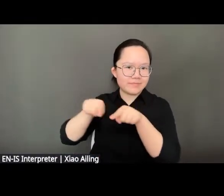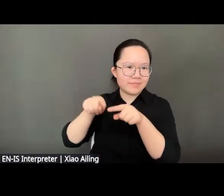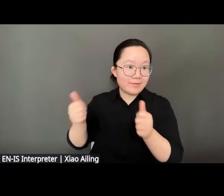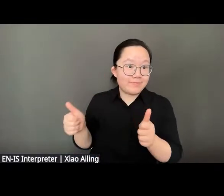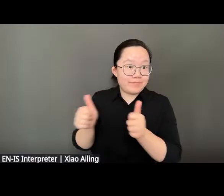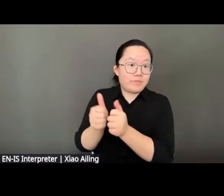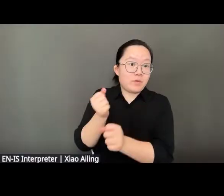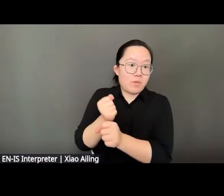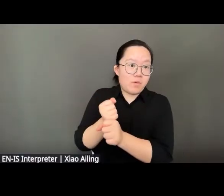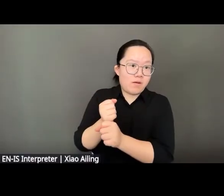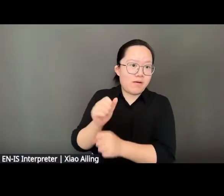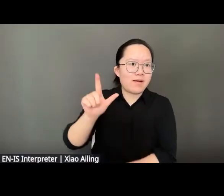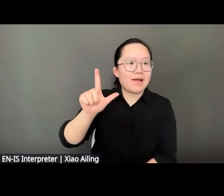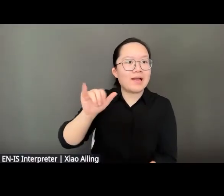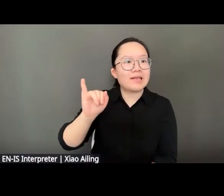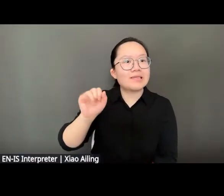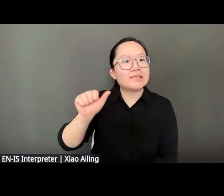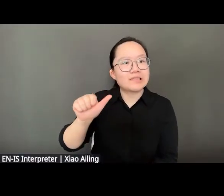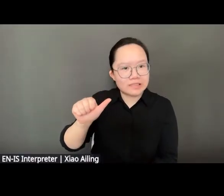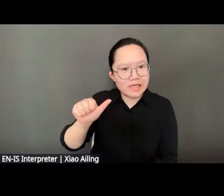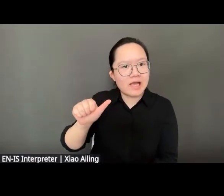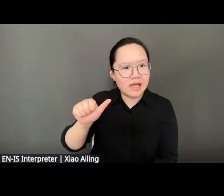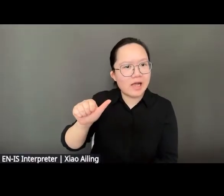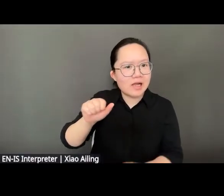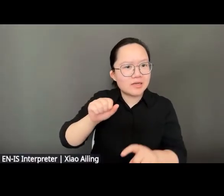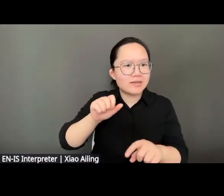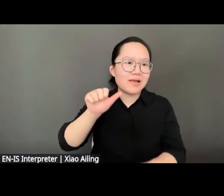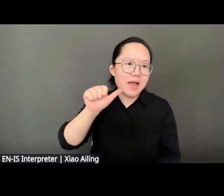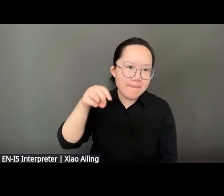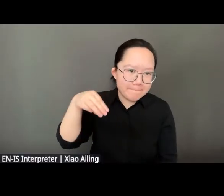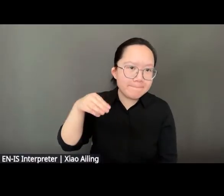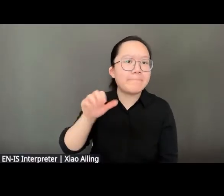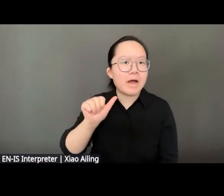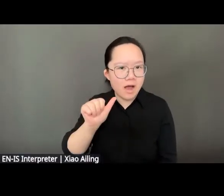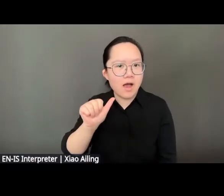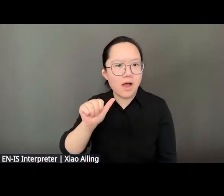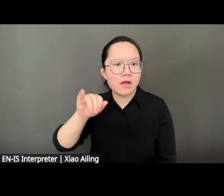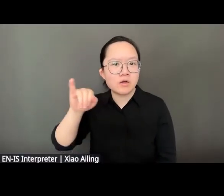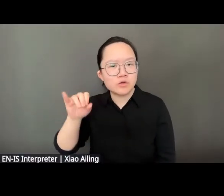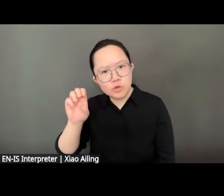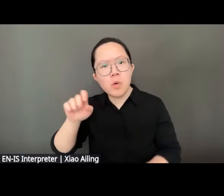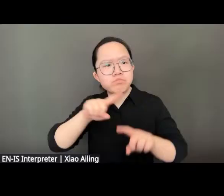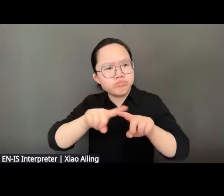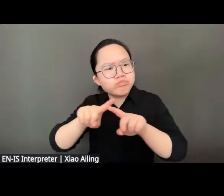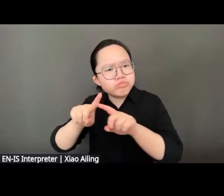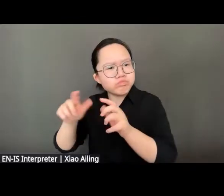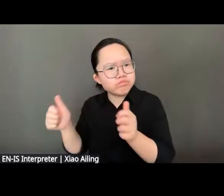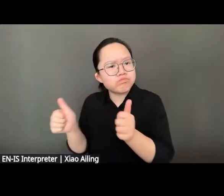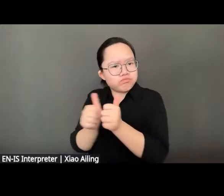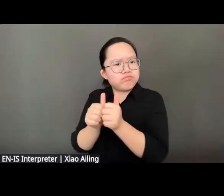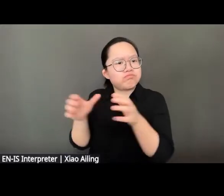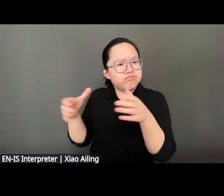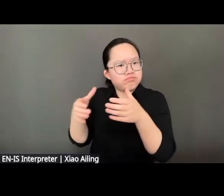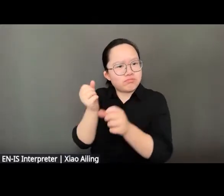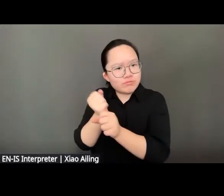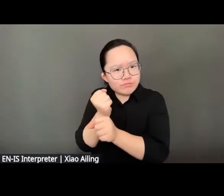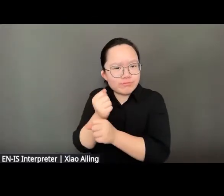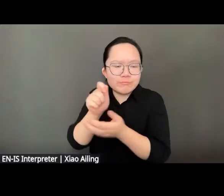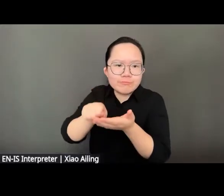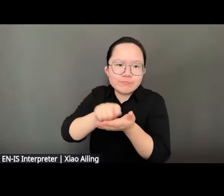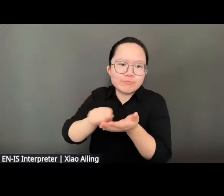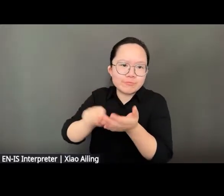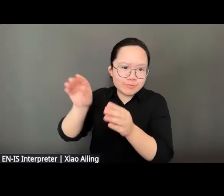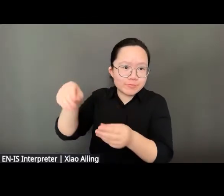and Joe Dempster for the issue. And it's titled Lessons on Power and Partnership in